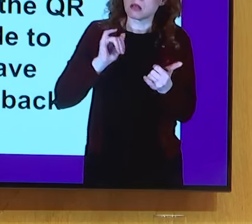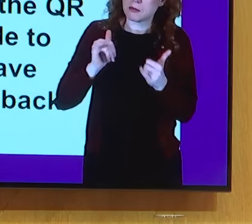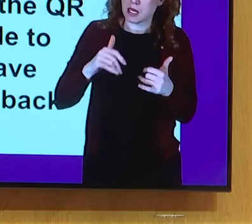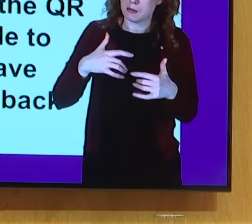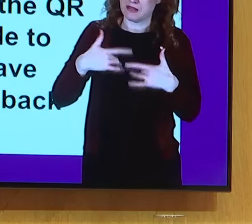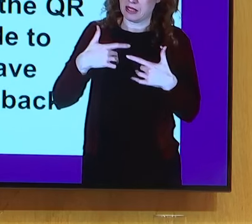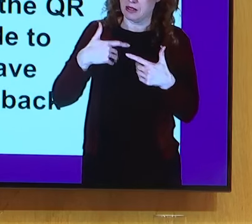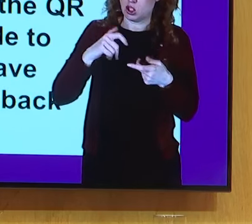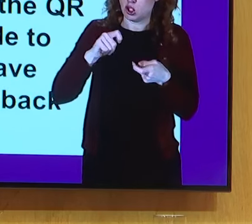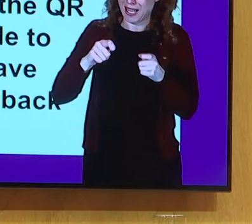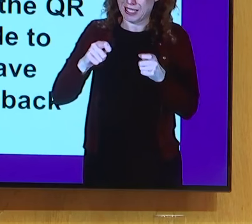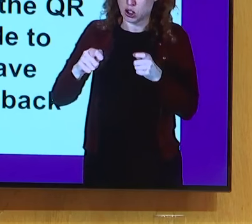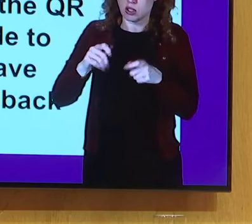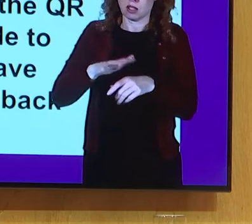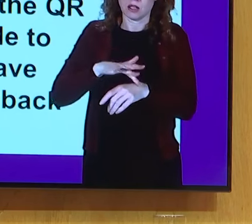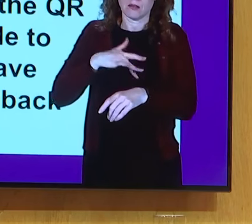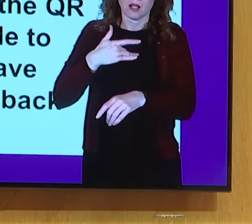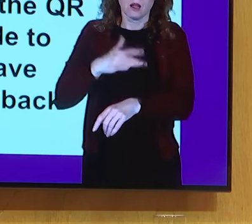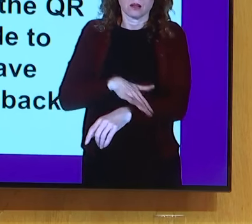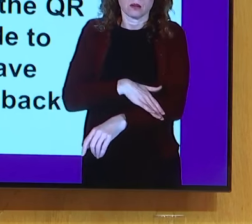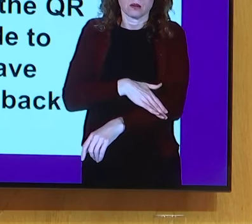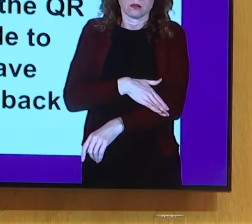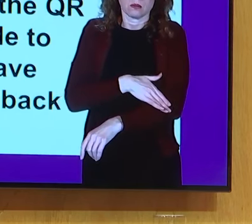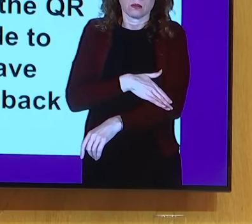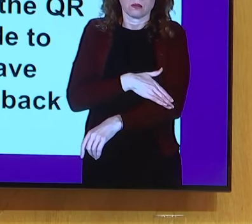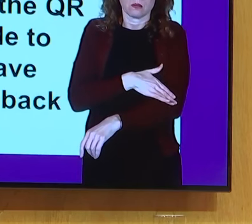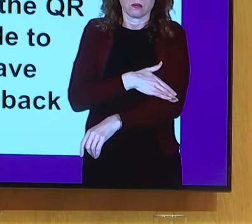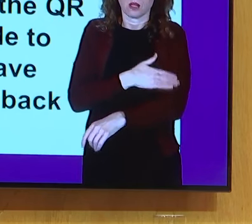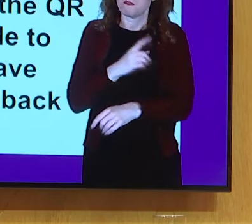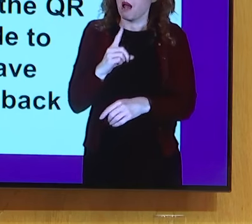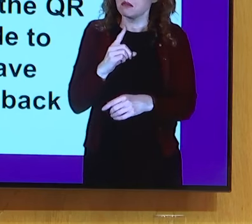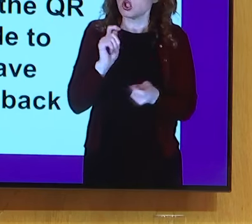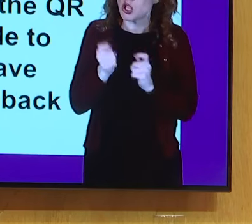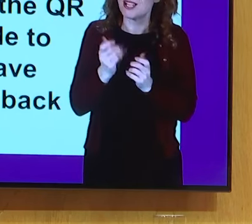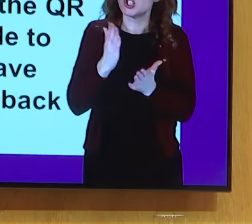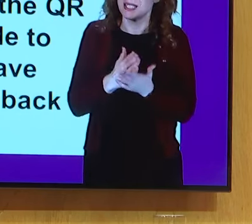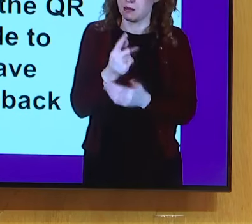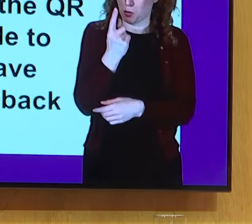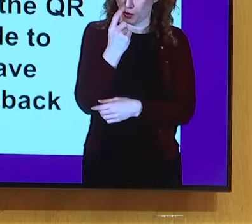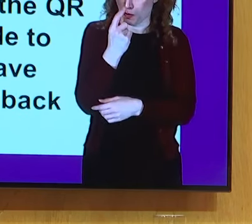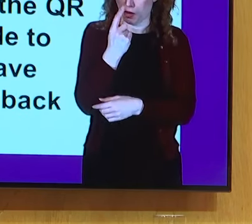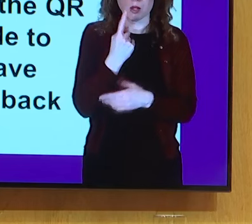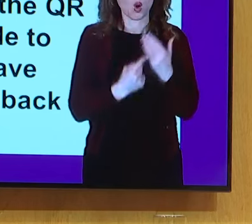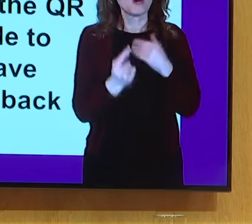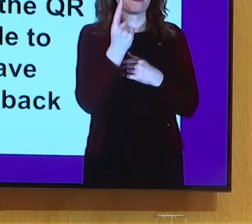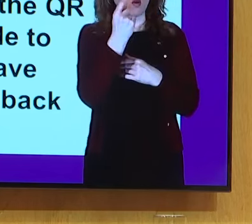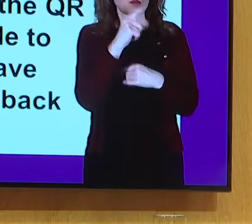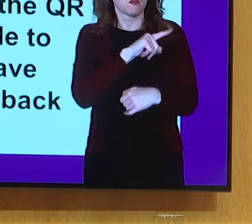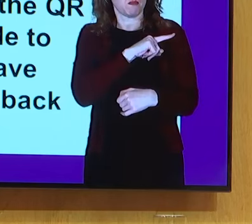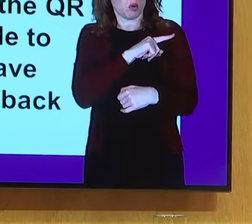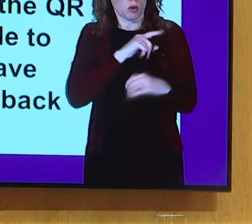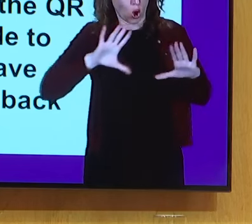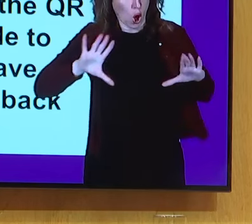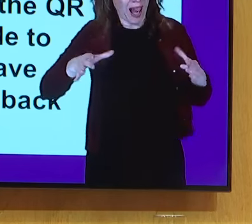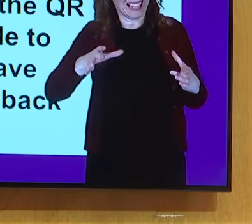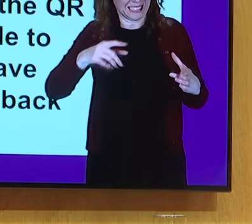for disabled people really does feel glacial. But it is possible. And it's only possible because we have a collective movement